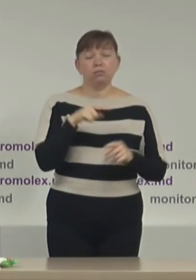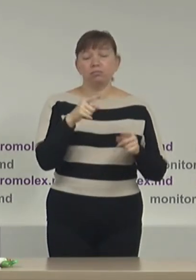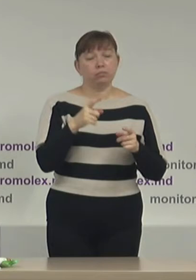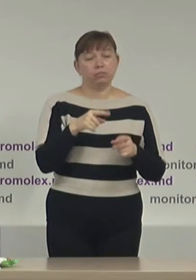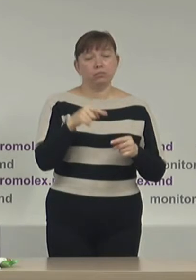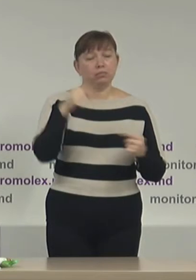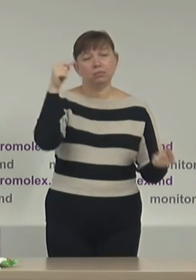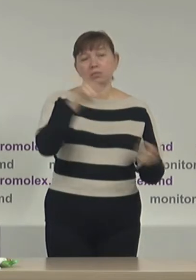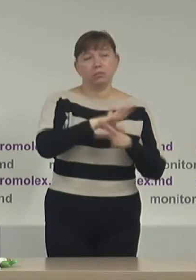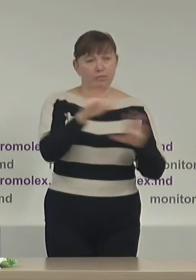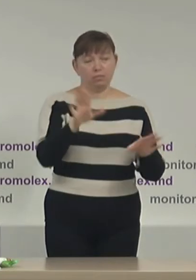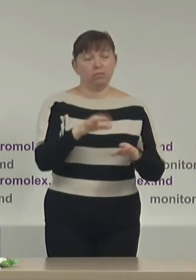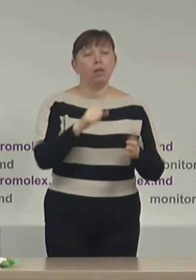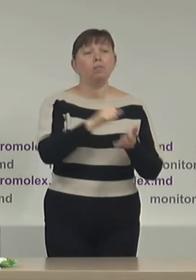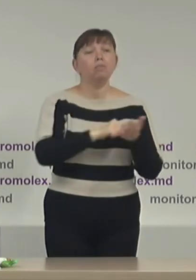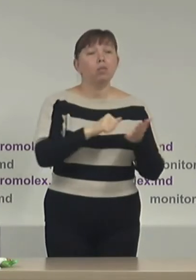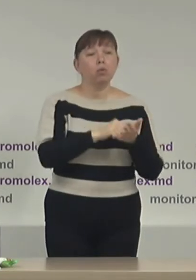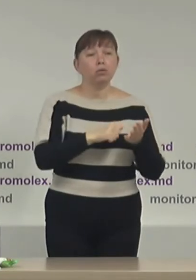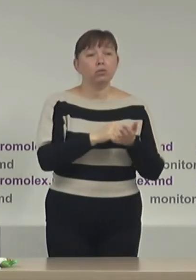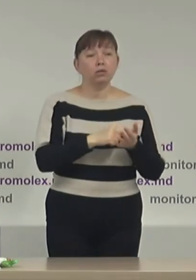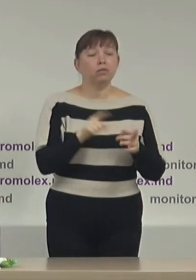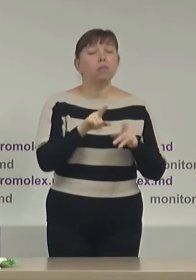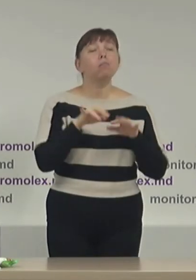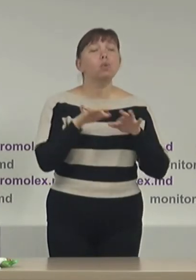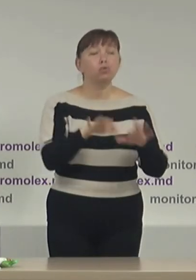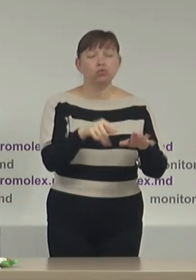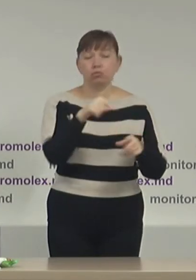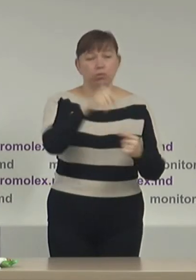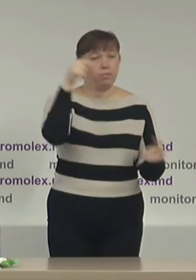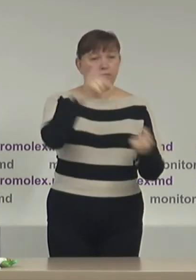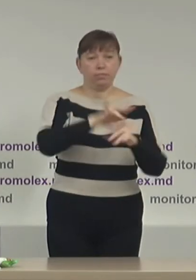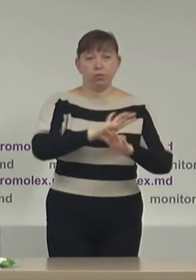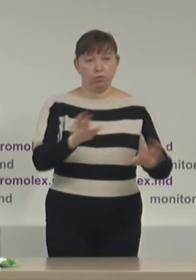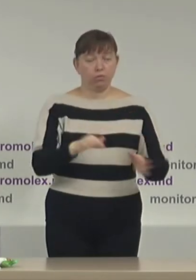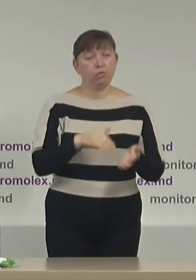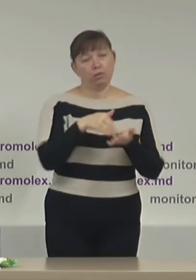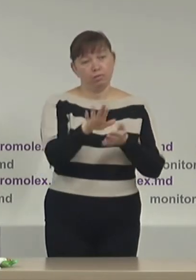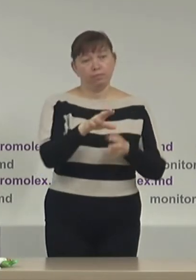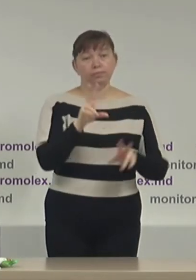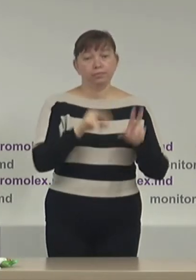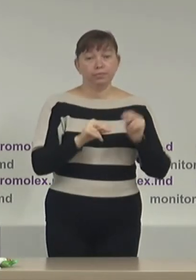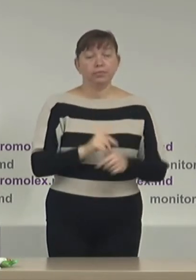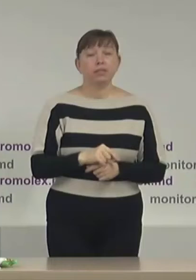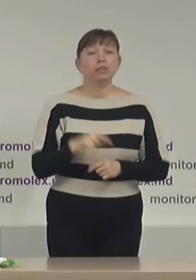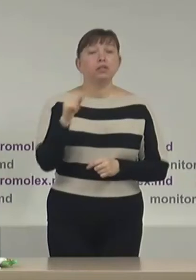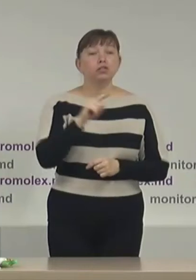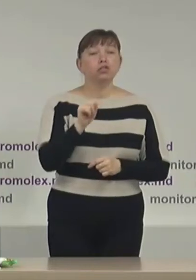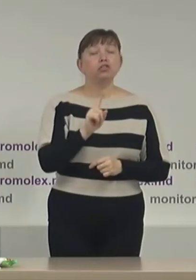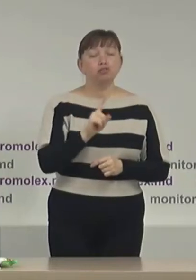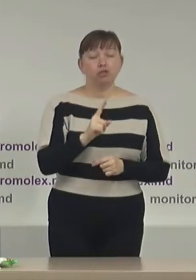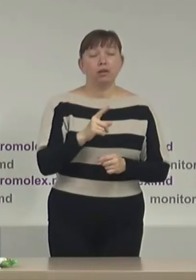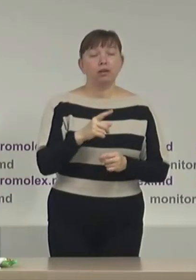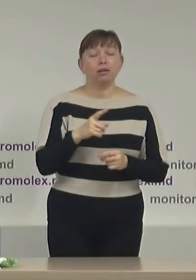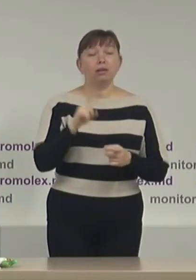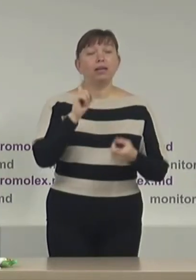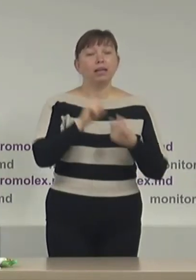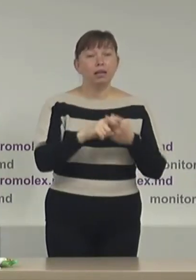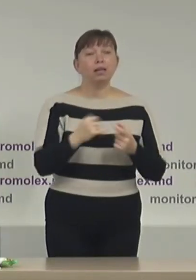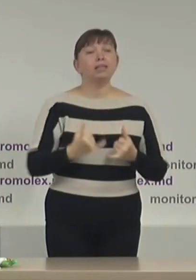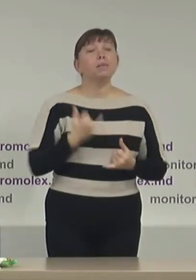were declared as non-admissible due to procedural reasons. As for